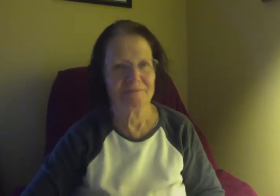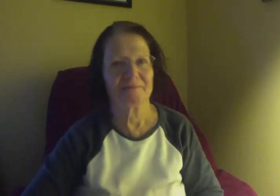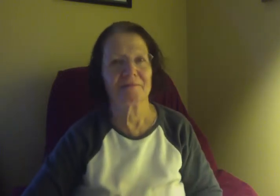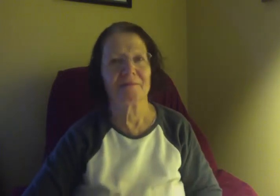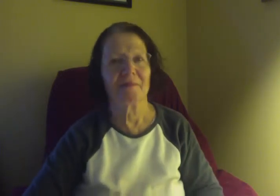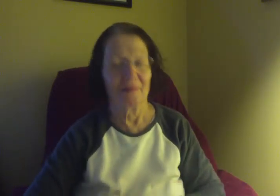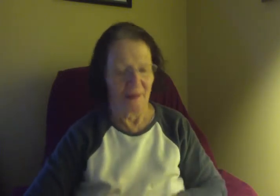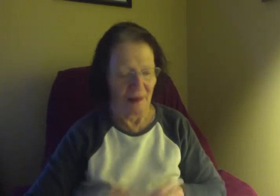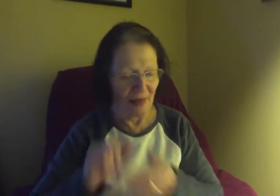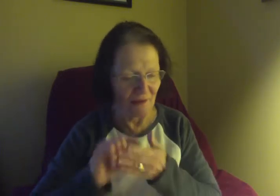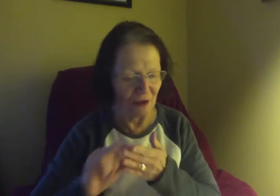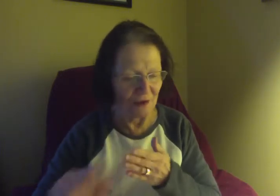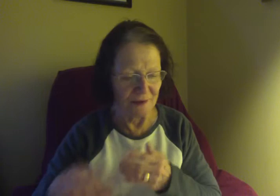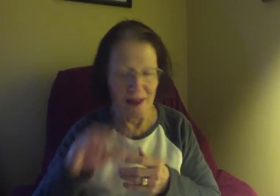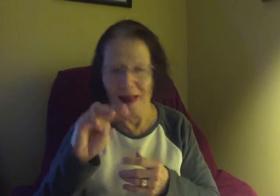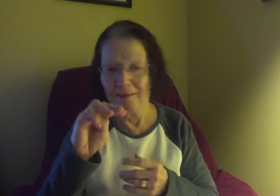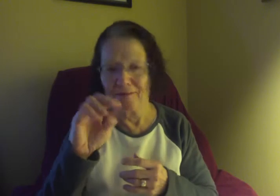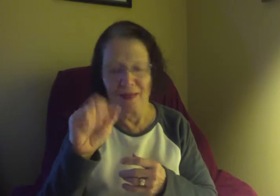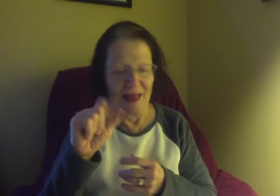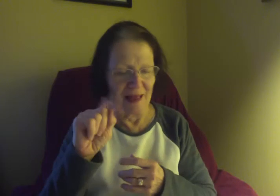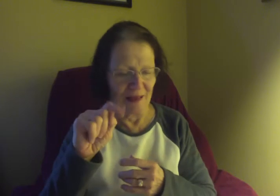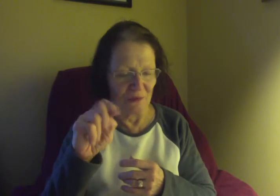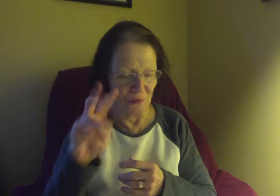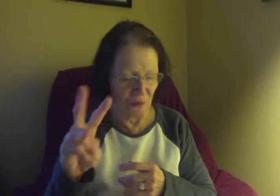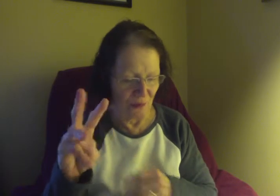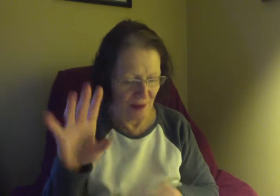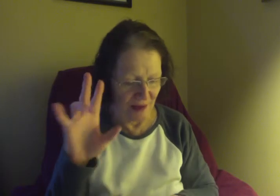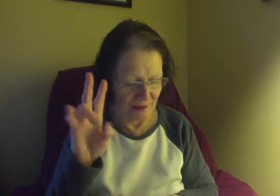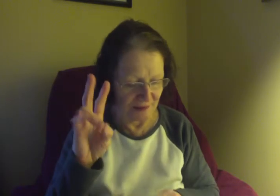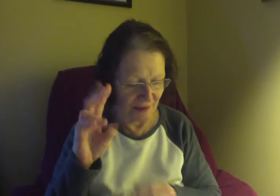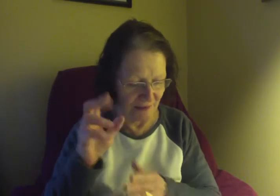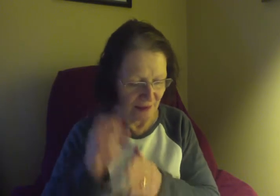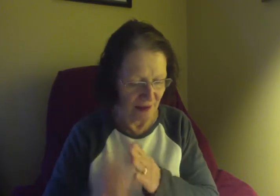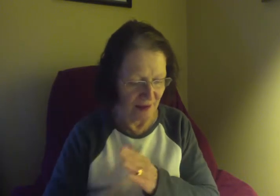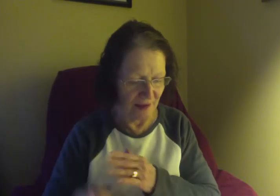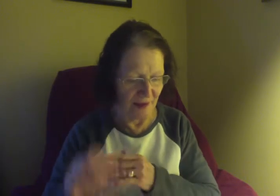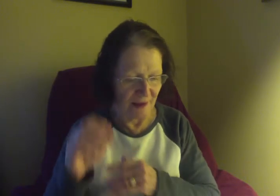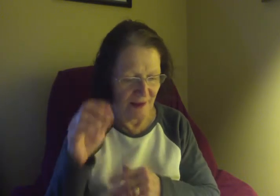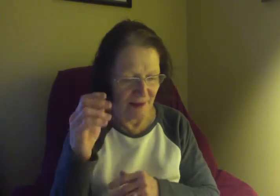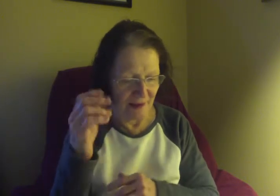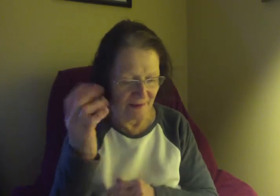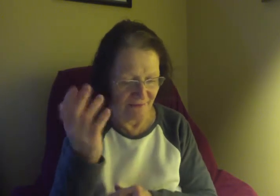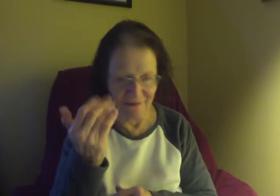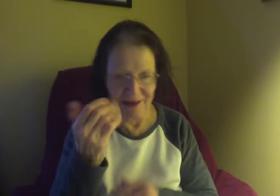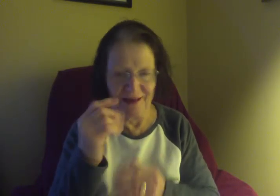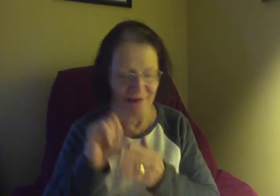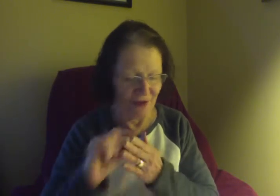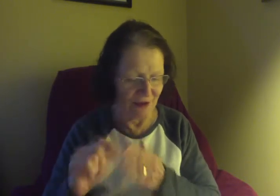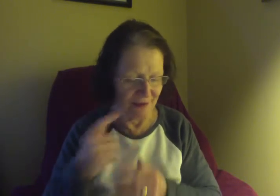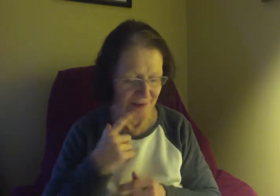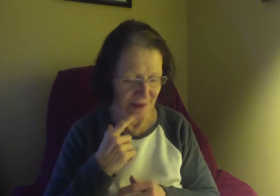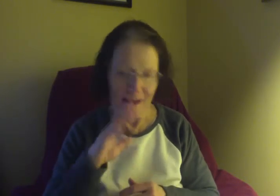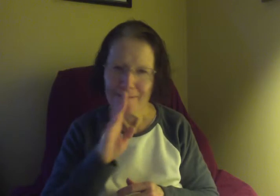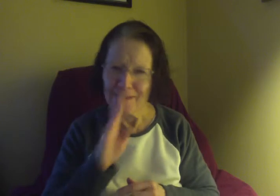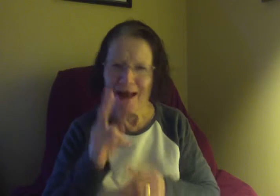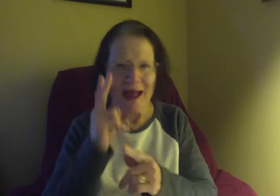I know I live in every city and